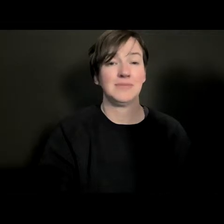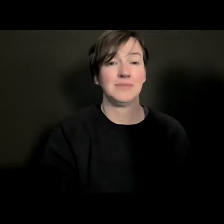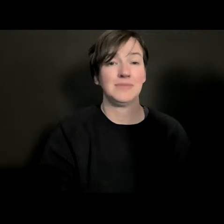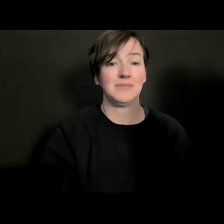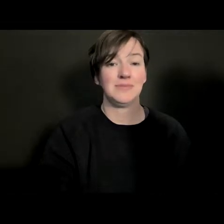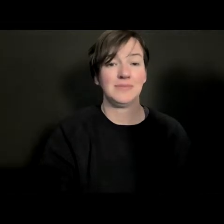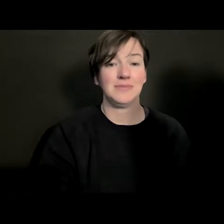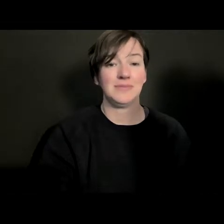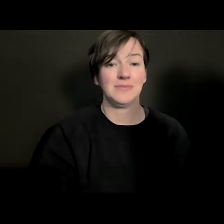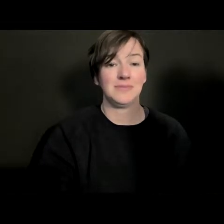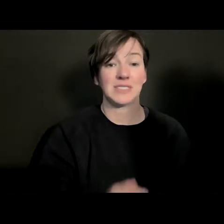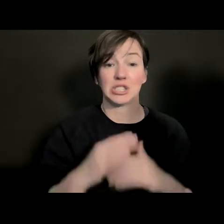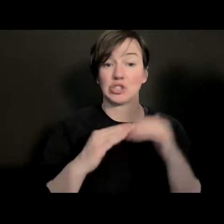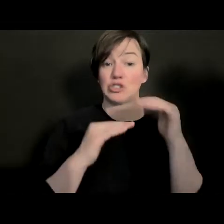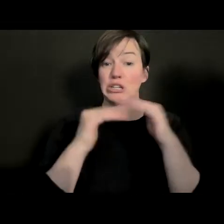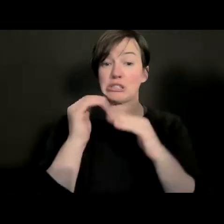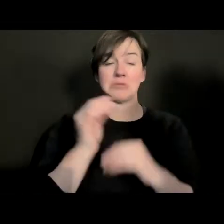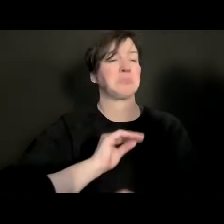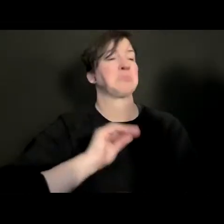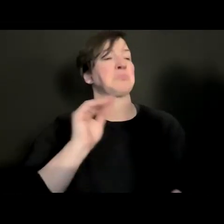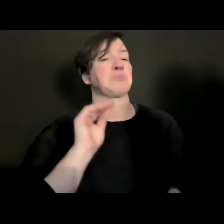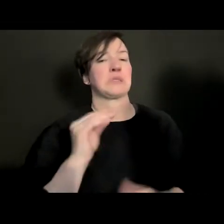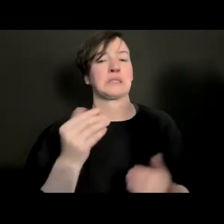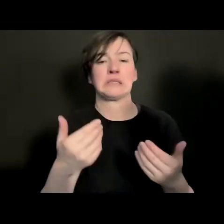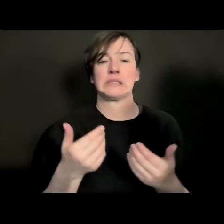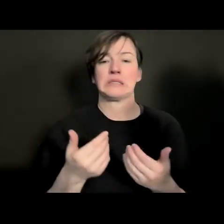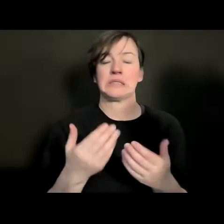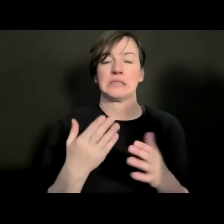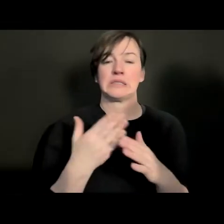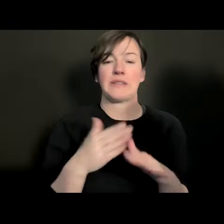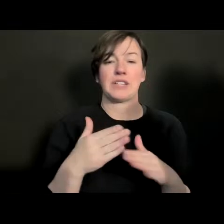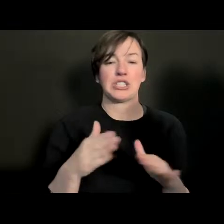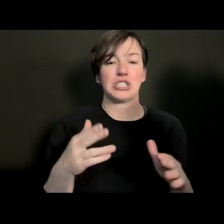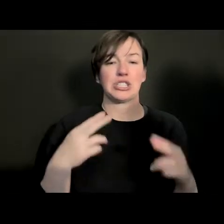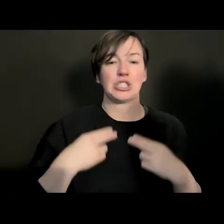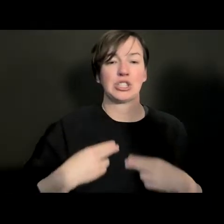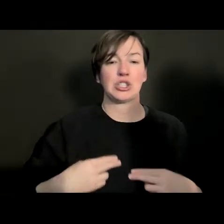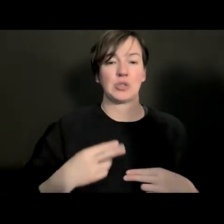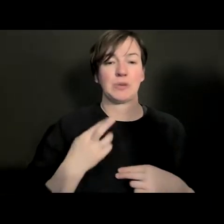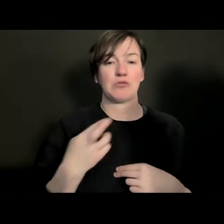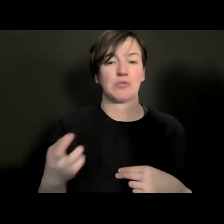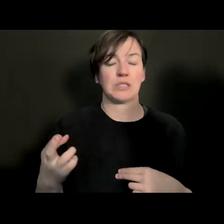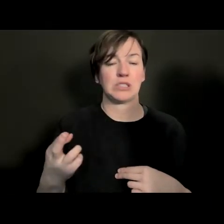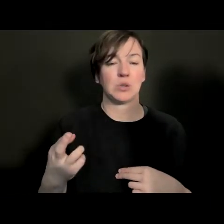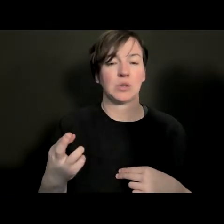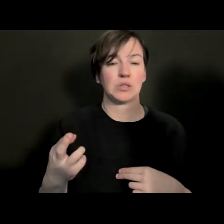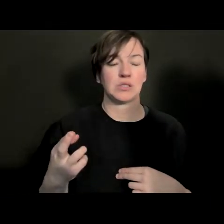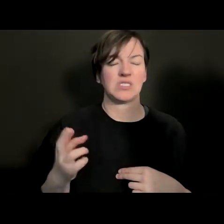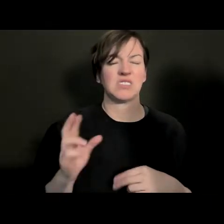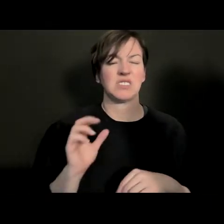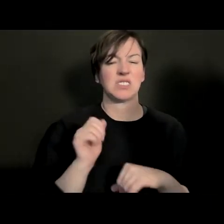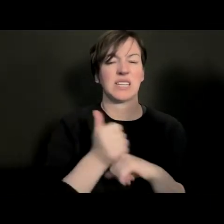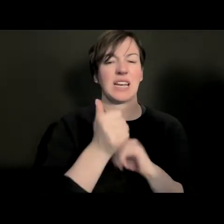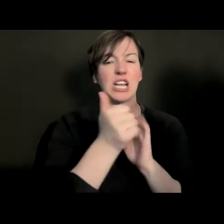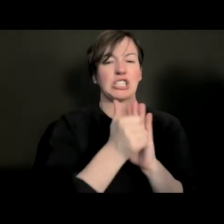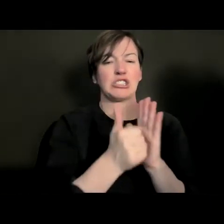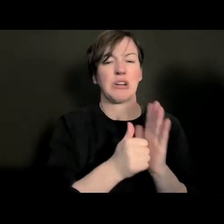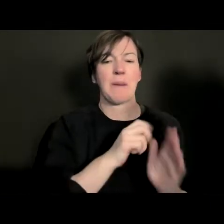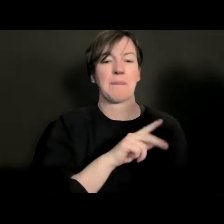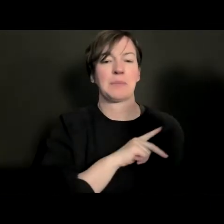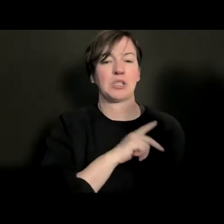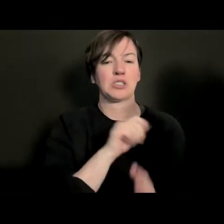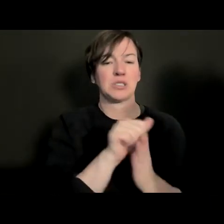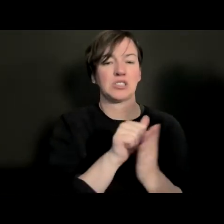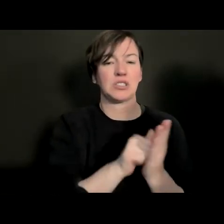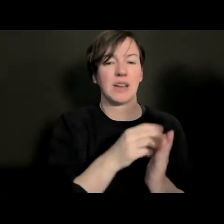Not this evening. Okay, Division of Human Resources, Yeah. consent agenda. We have the consent agenda of personnel actions and an MOU for